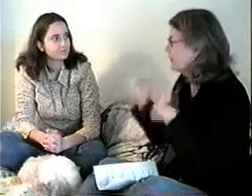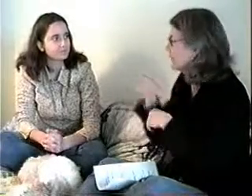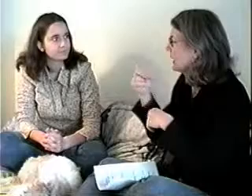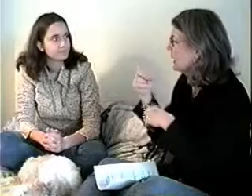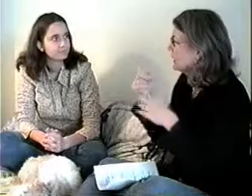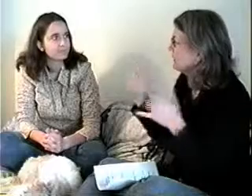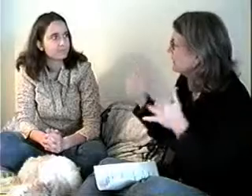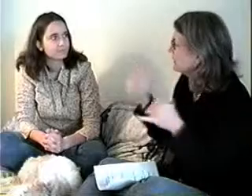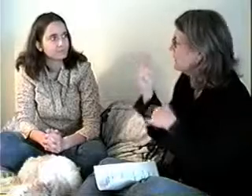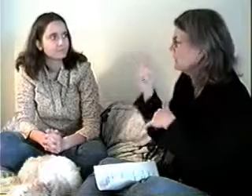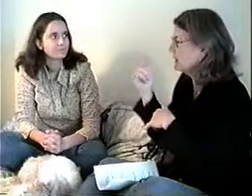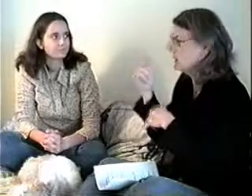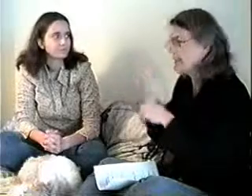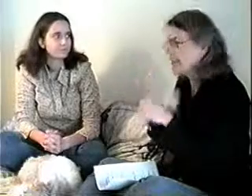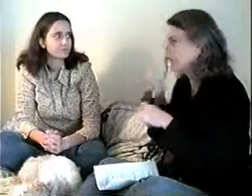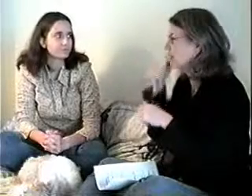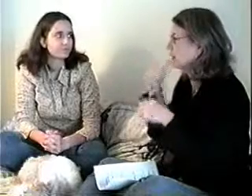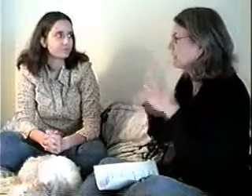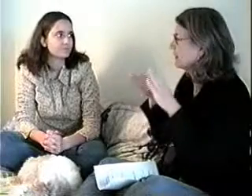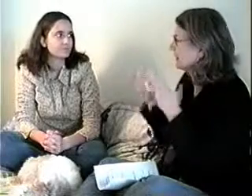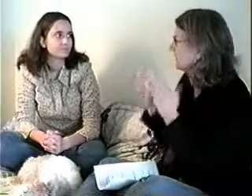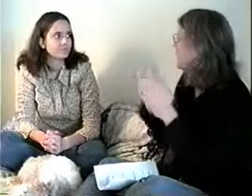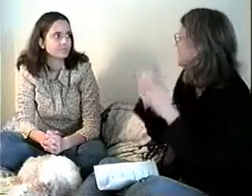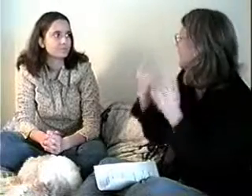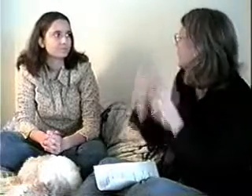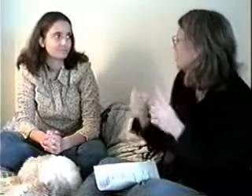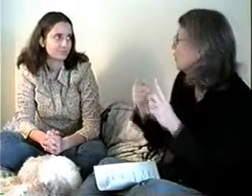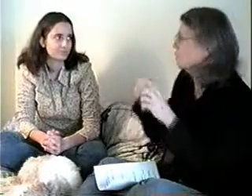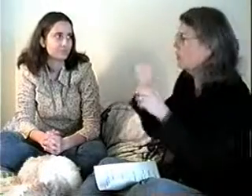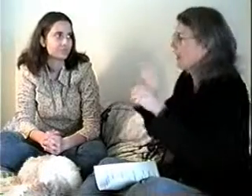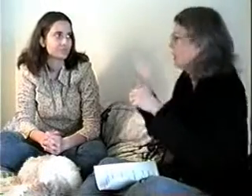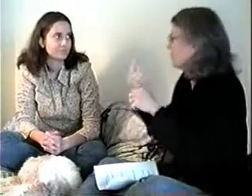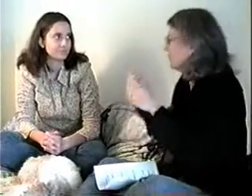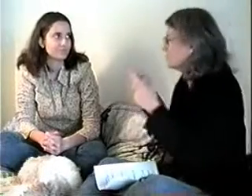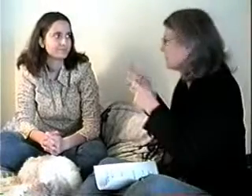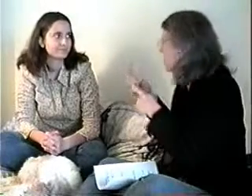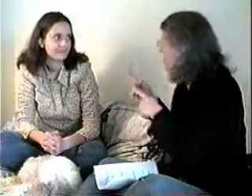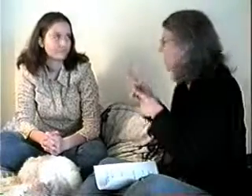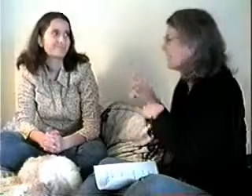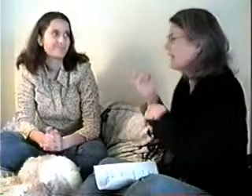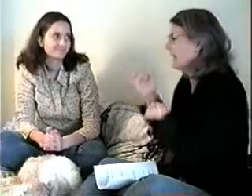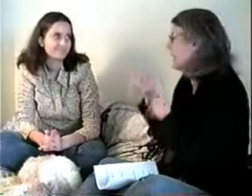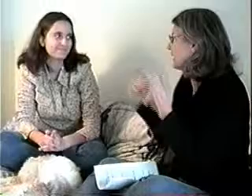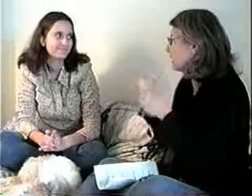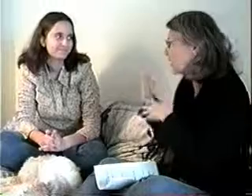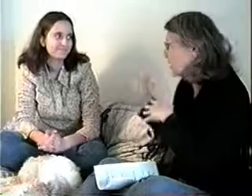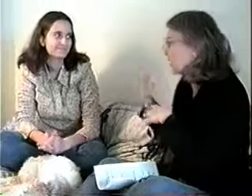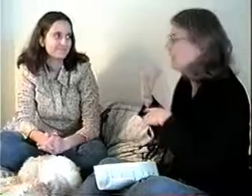birthday parties because every girl in the class got to go to everyone's party. That kind of thing.